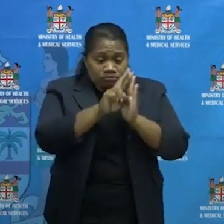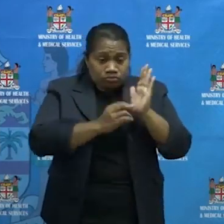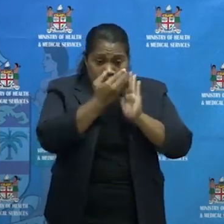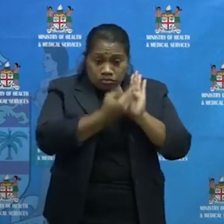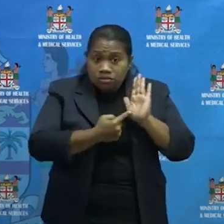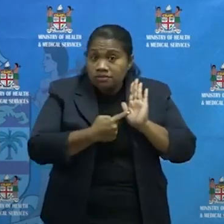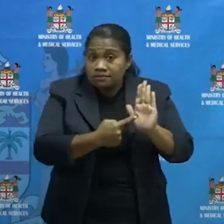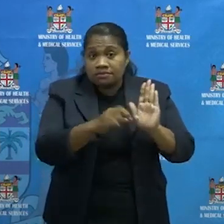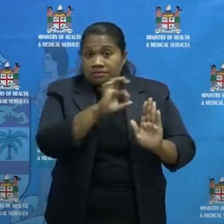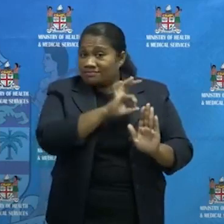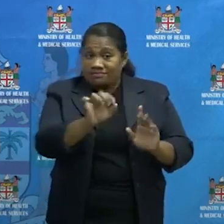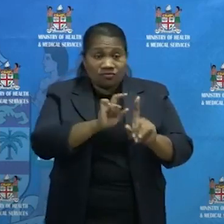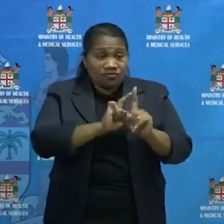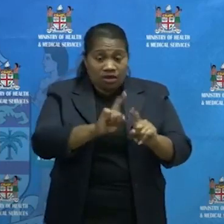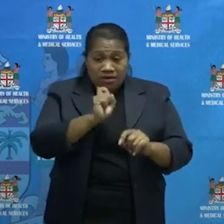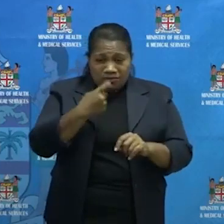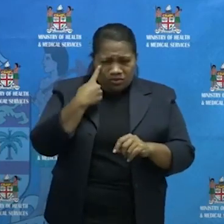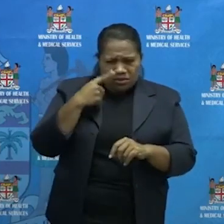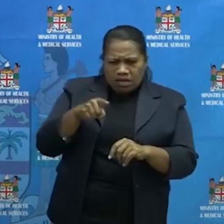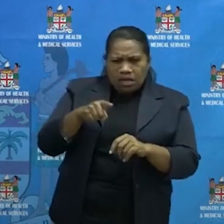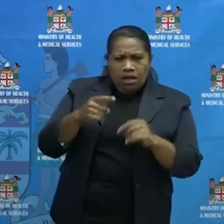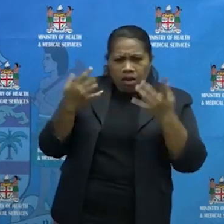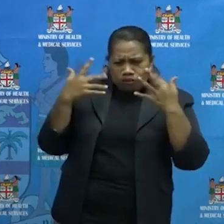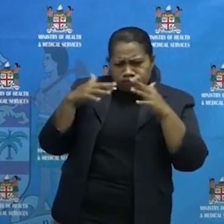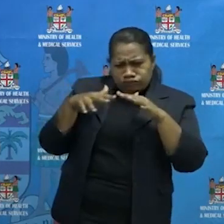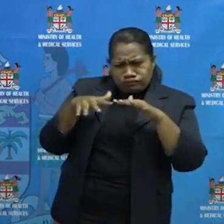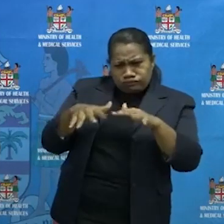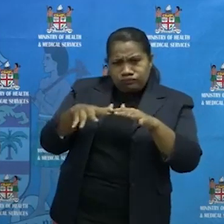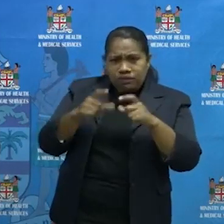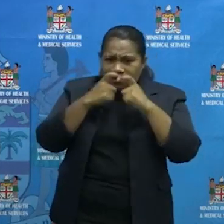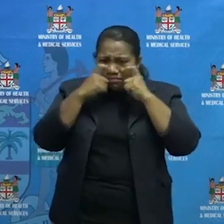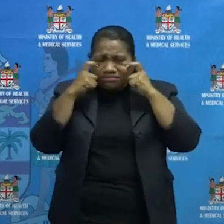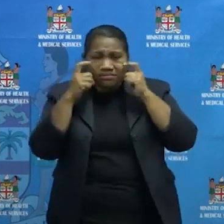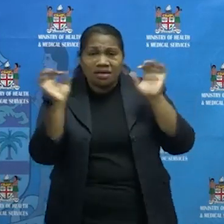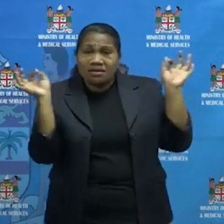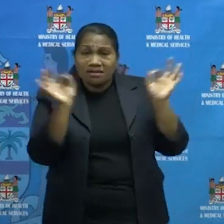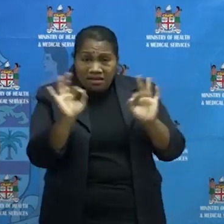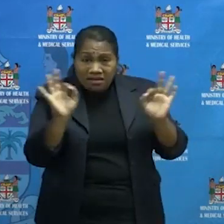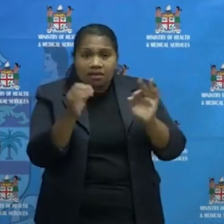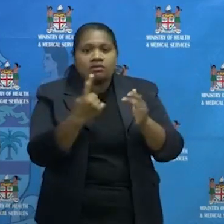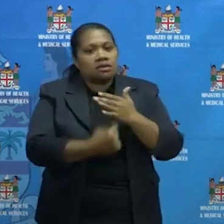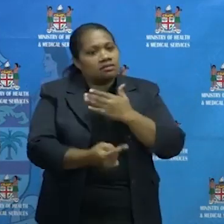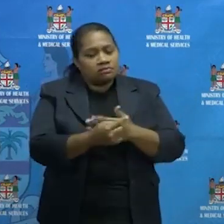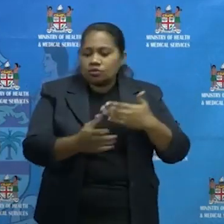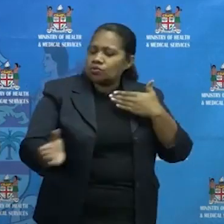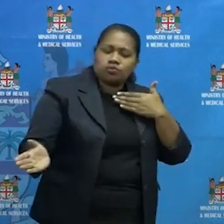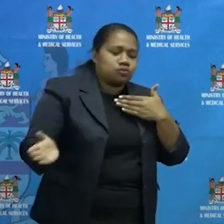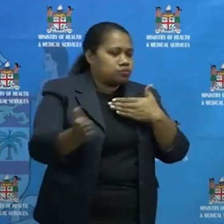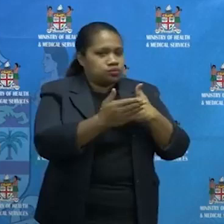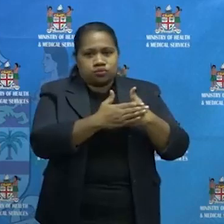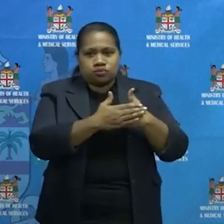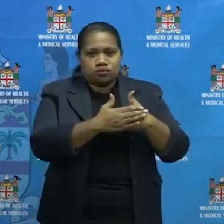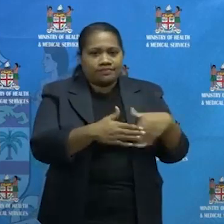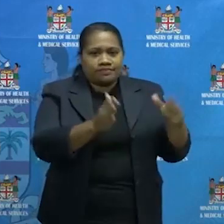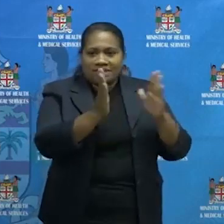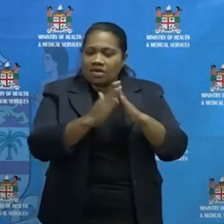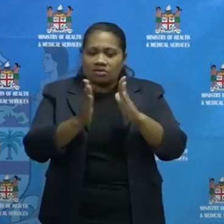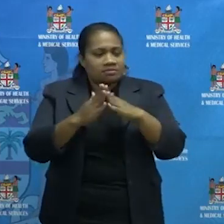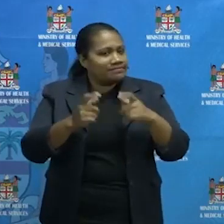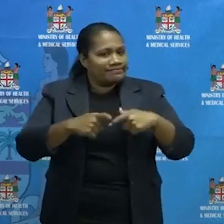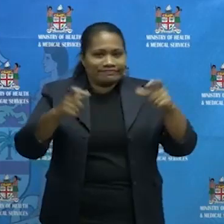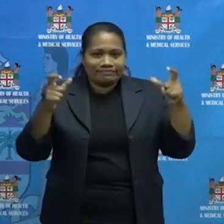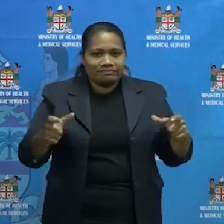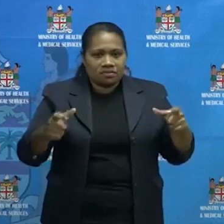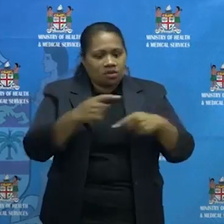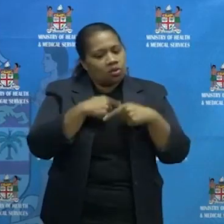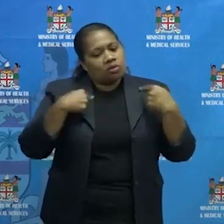we see massive crowds of maskless people milling around, then we will shut down entire towns and cities. We've done